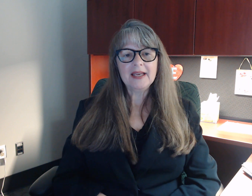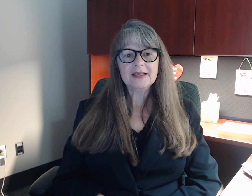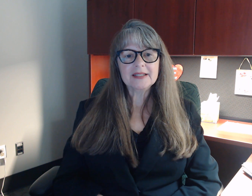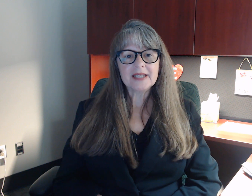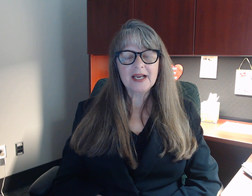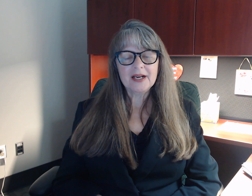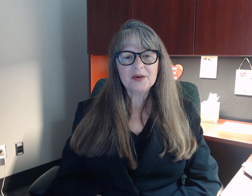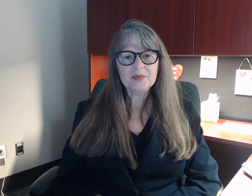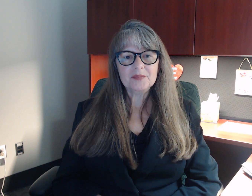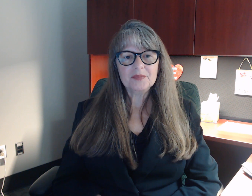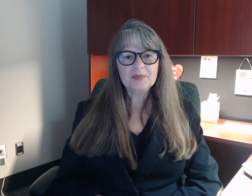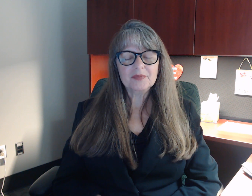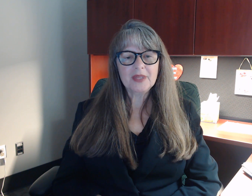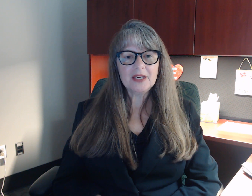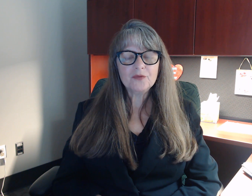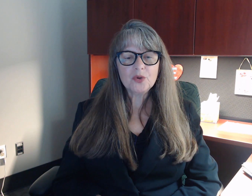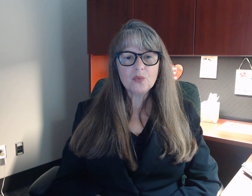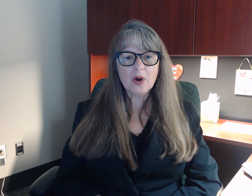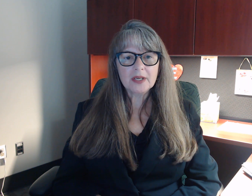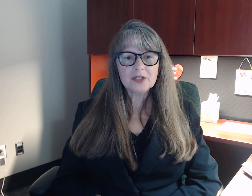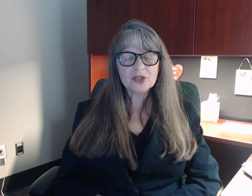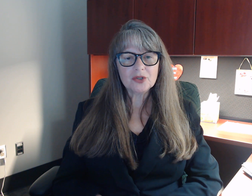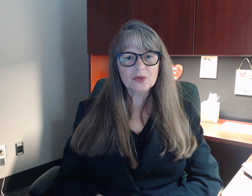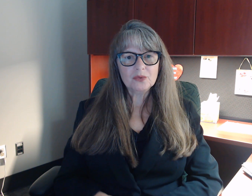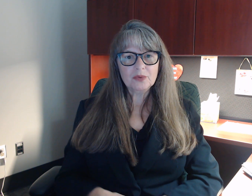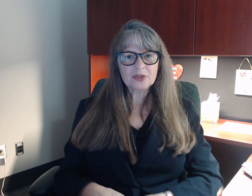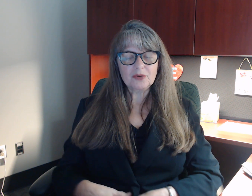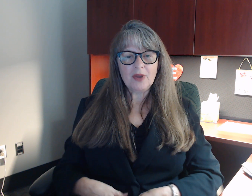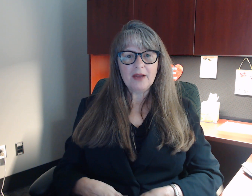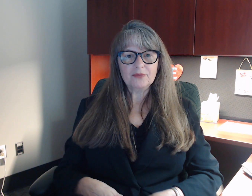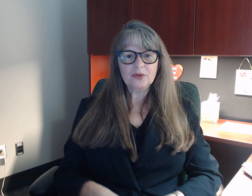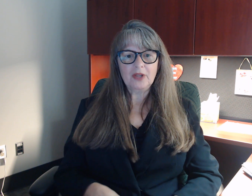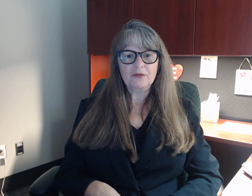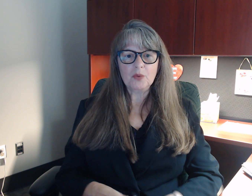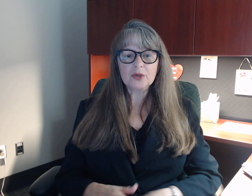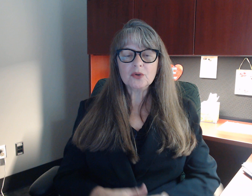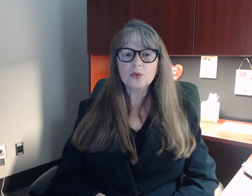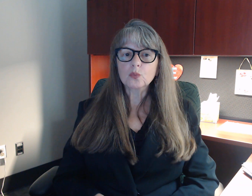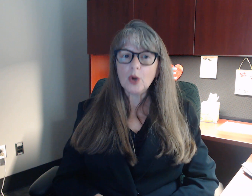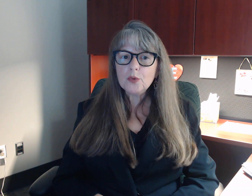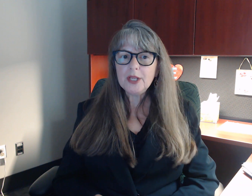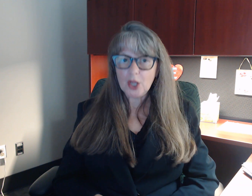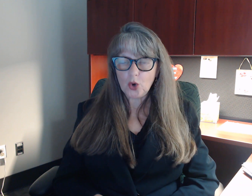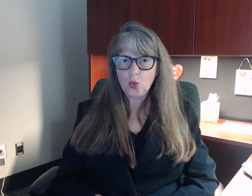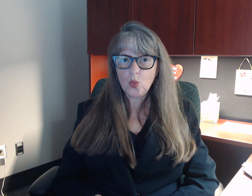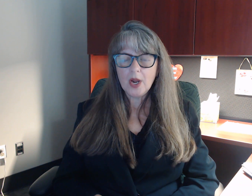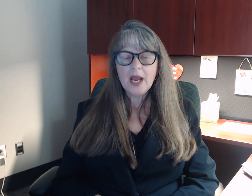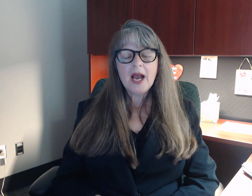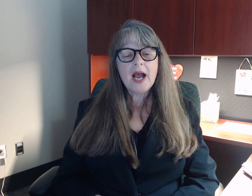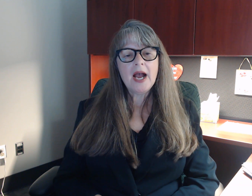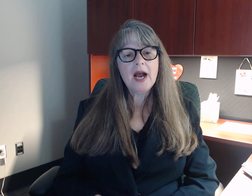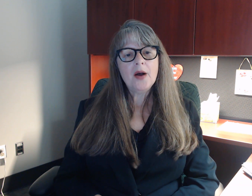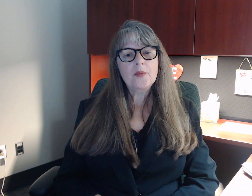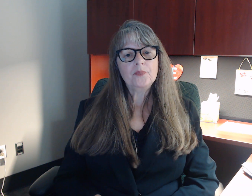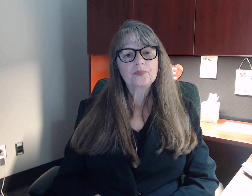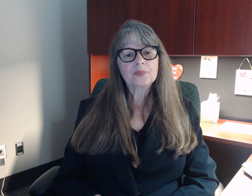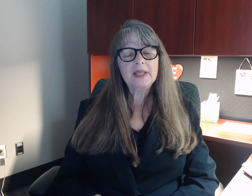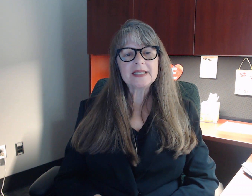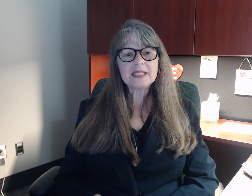And then if you wanted to, if you want to do the rodeo, it's